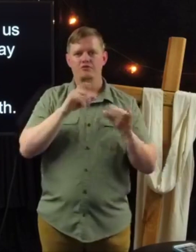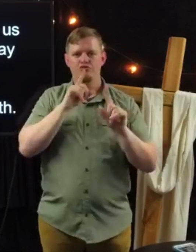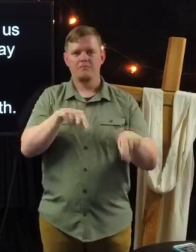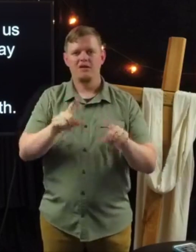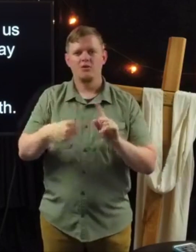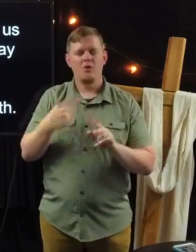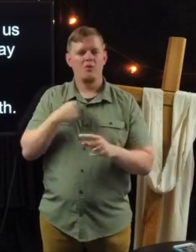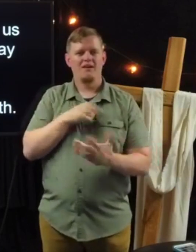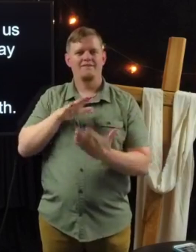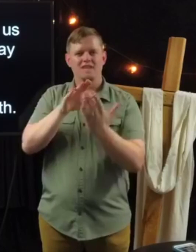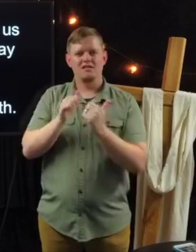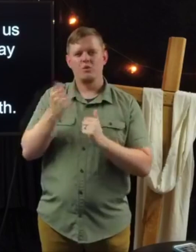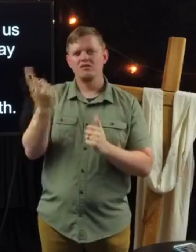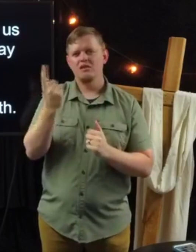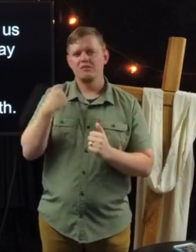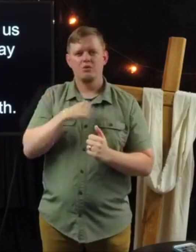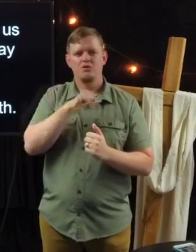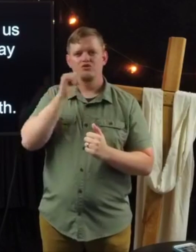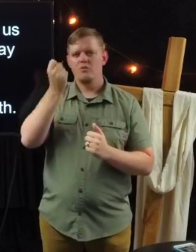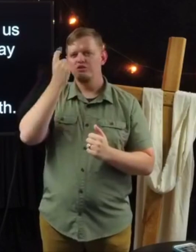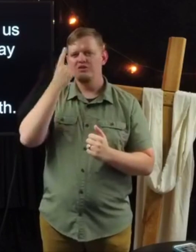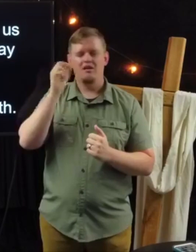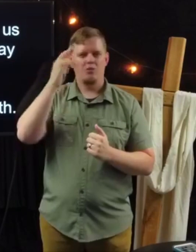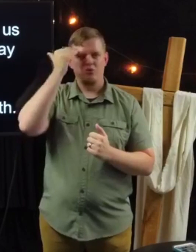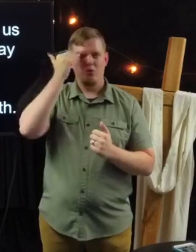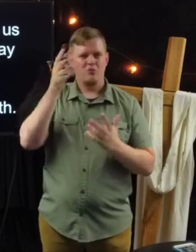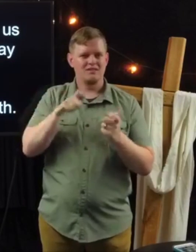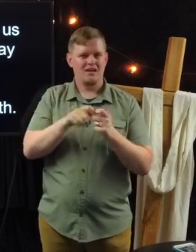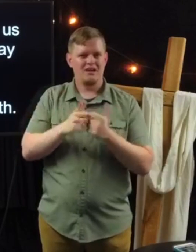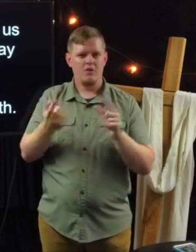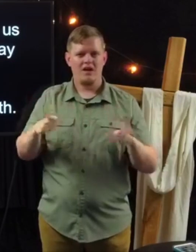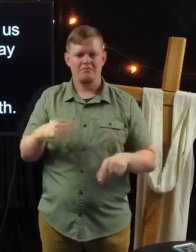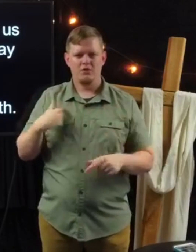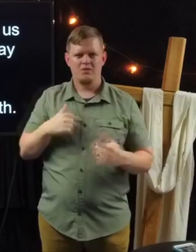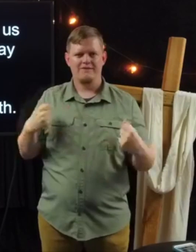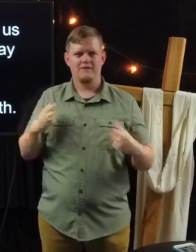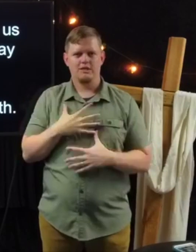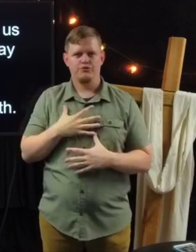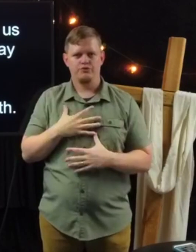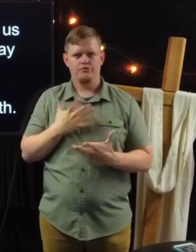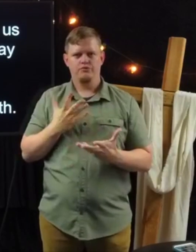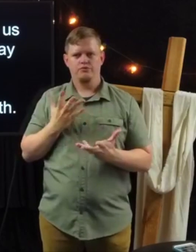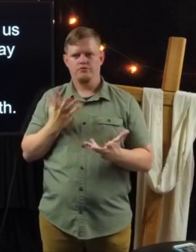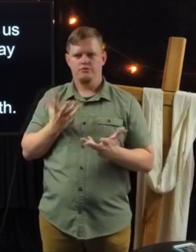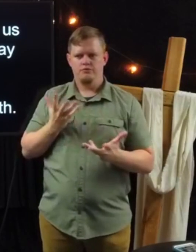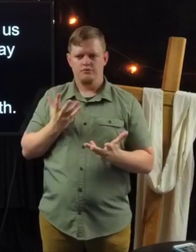And actually, that's a pretty common response that we face when with something we don't understand or don't know exactly how it happened. We experience